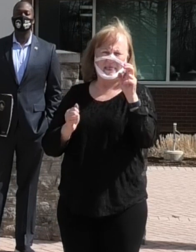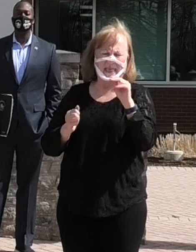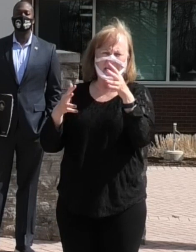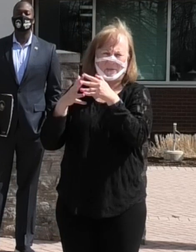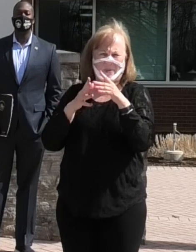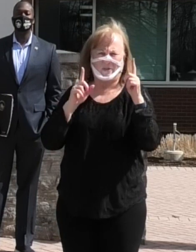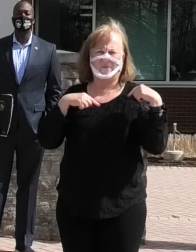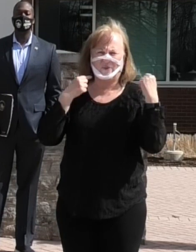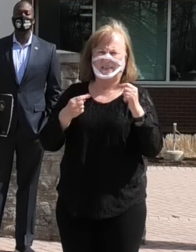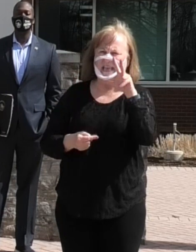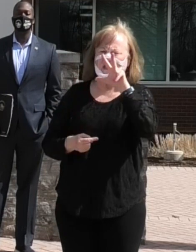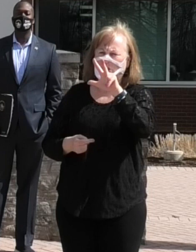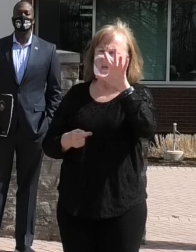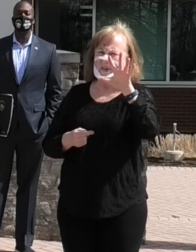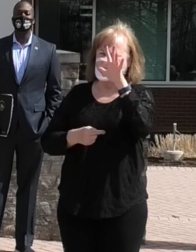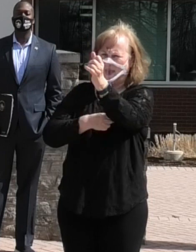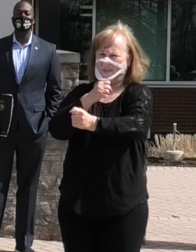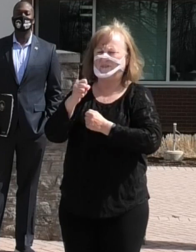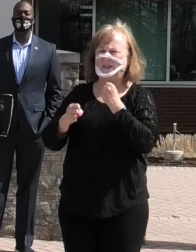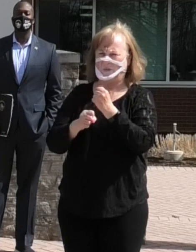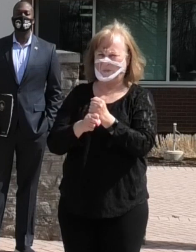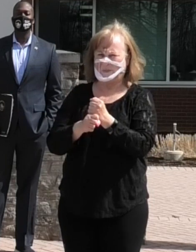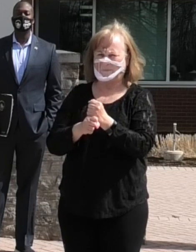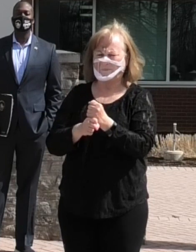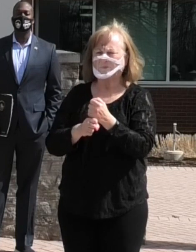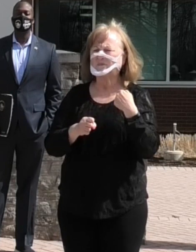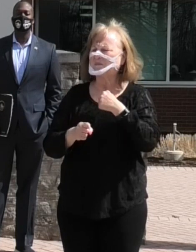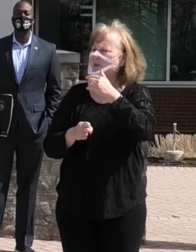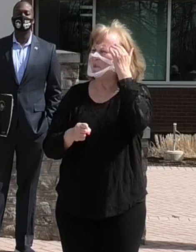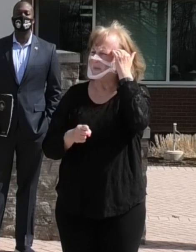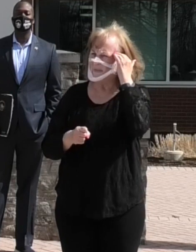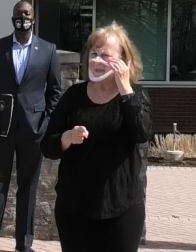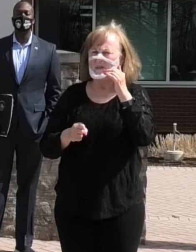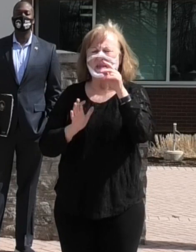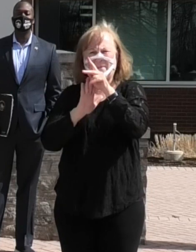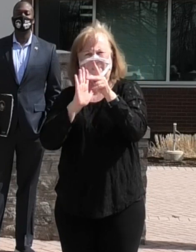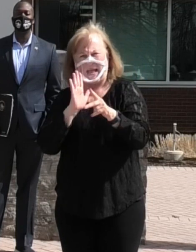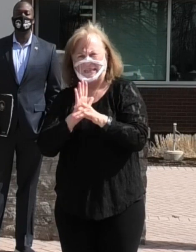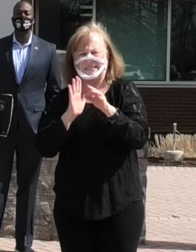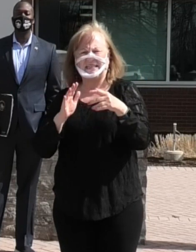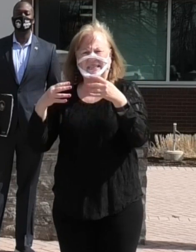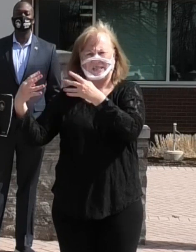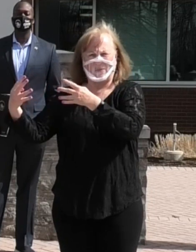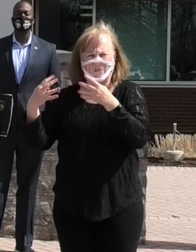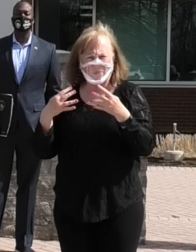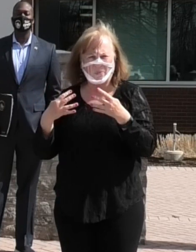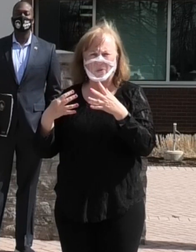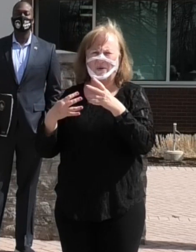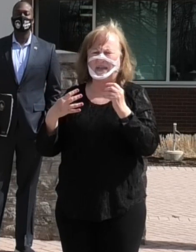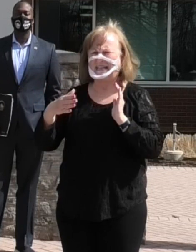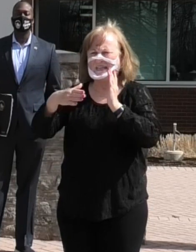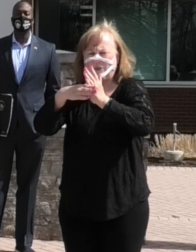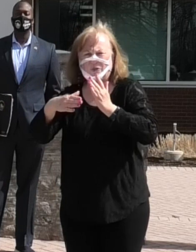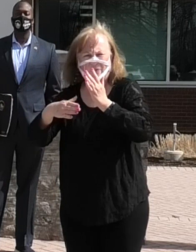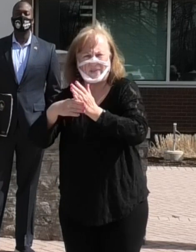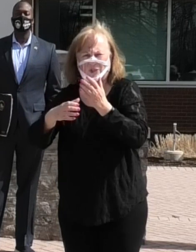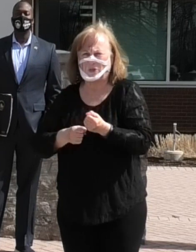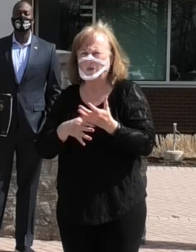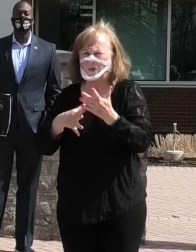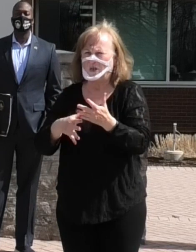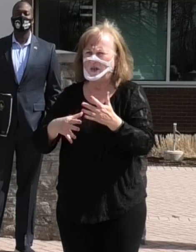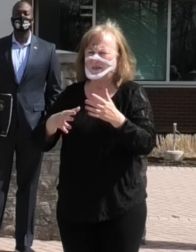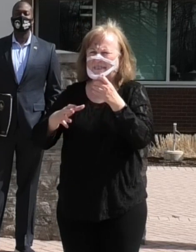the last 35 years. We know that policies of war and intervention cause